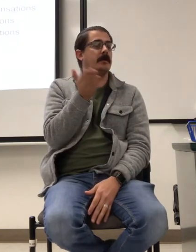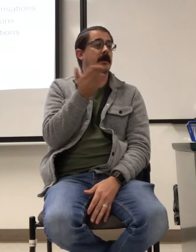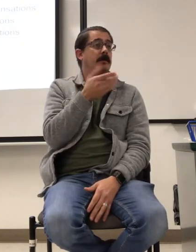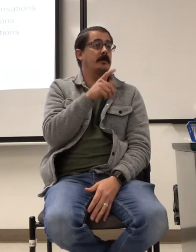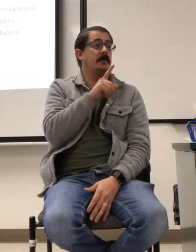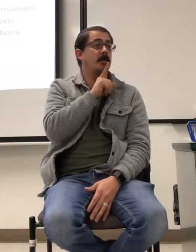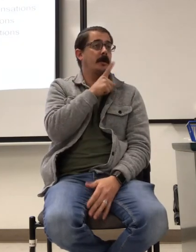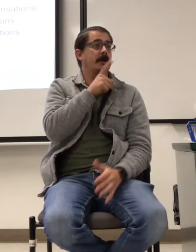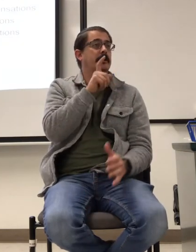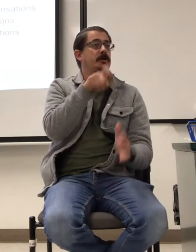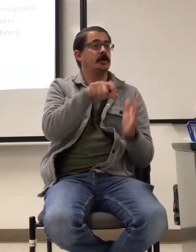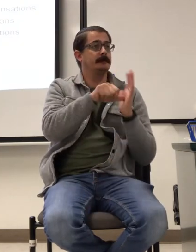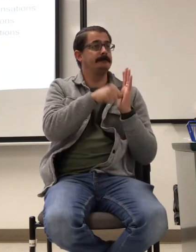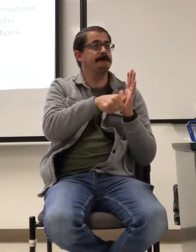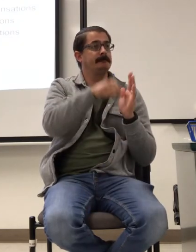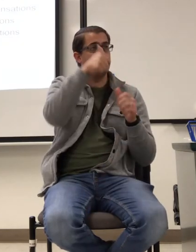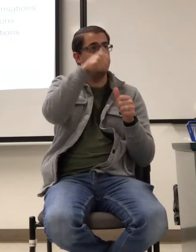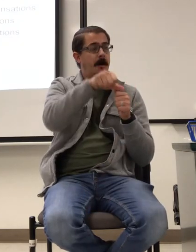remember